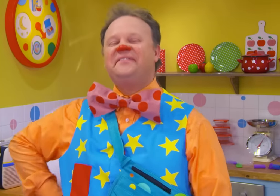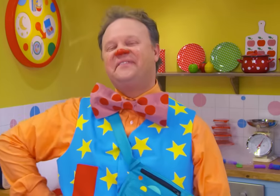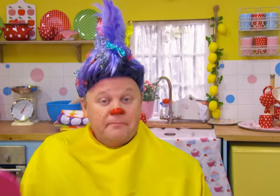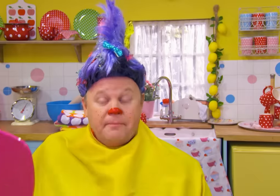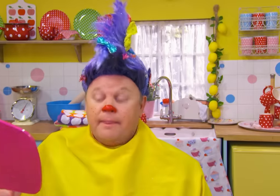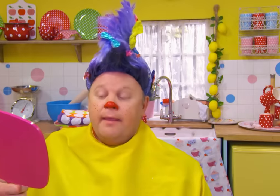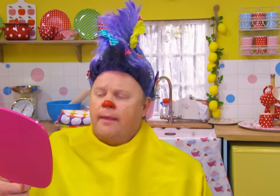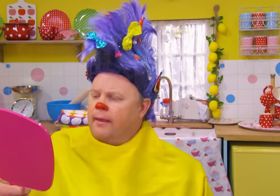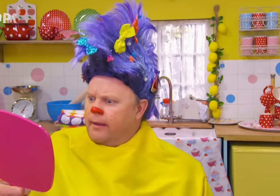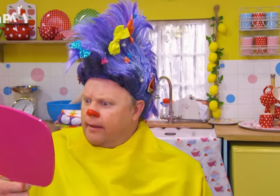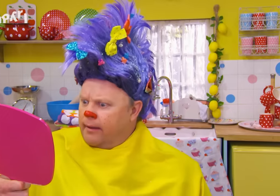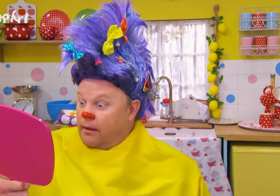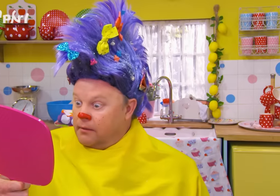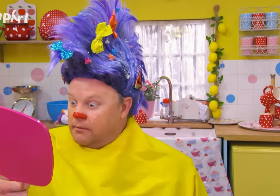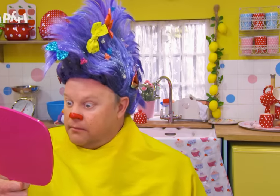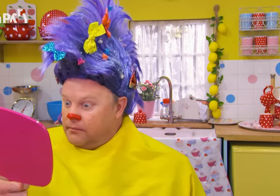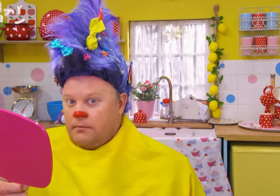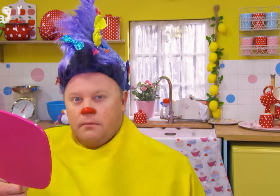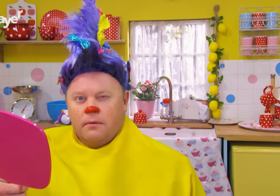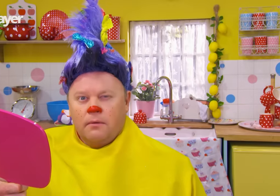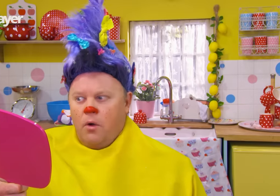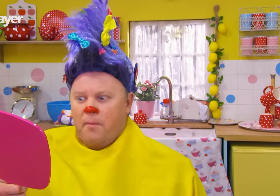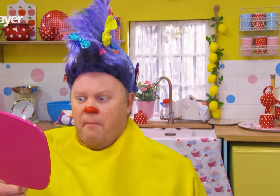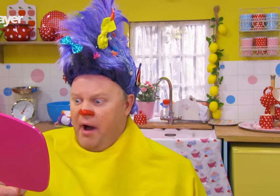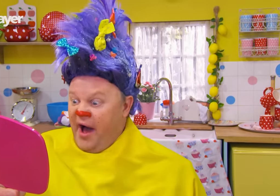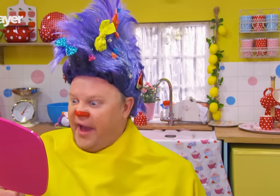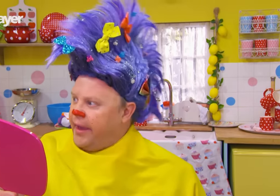We hope you like it, Lord Tumble. Oh my!